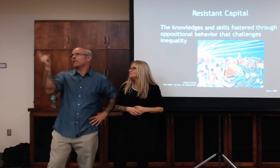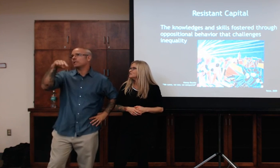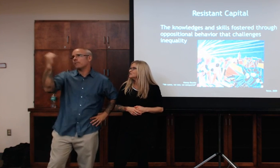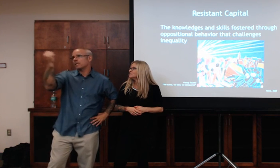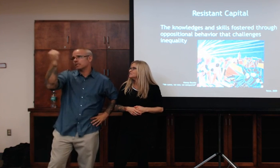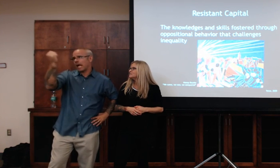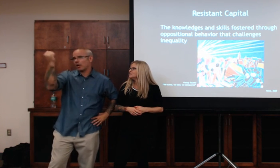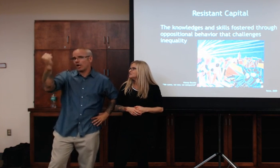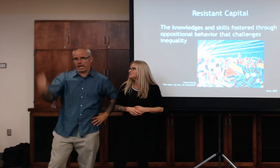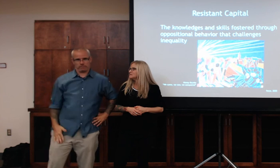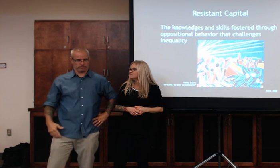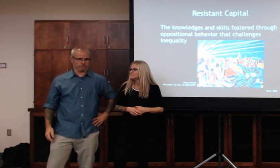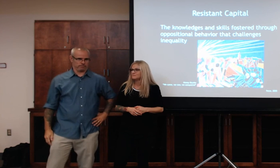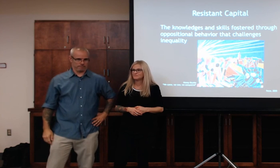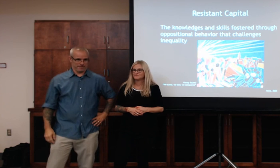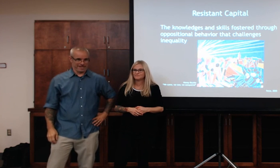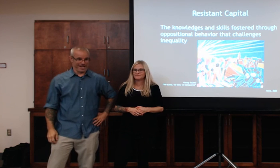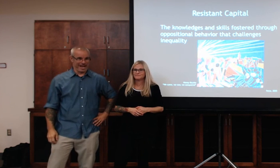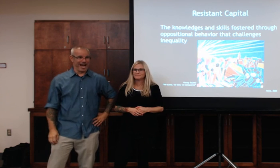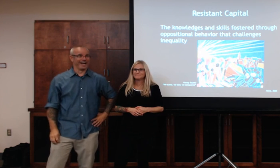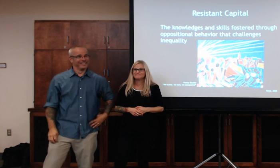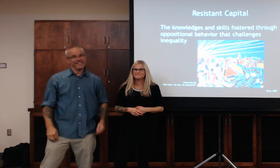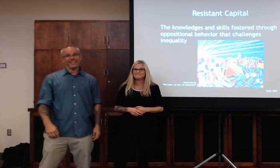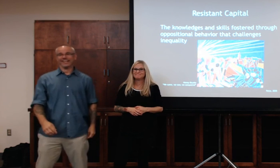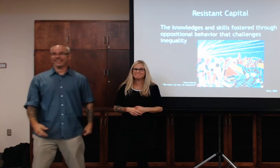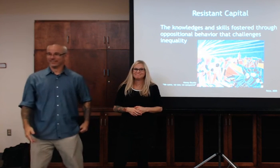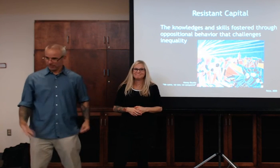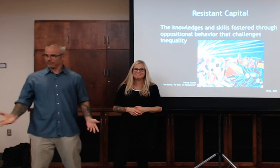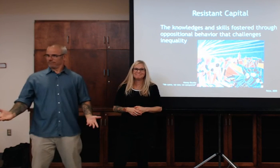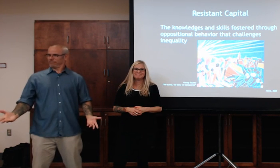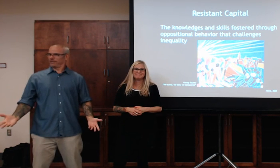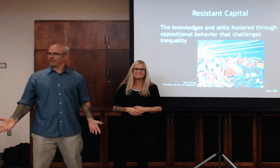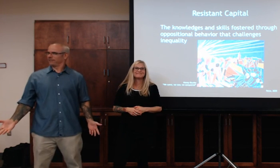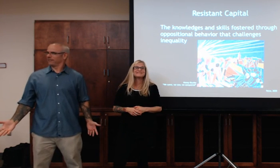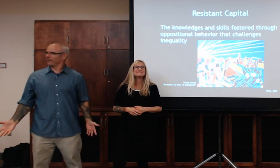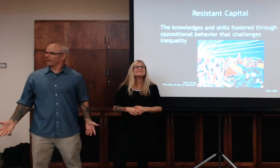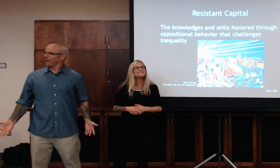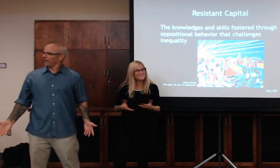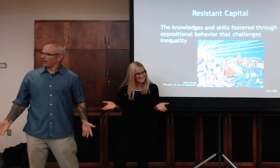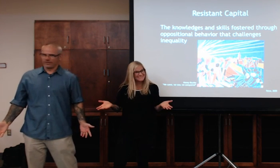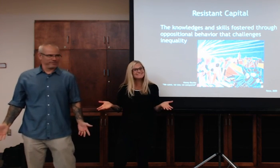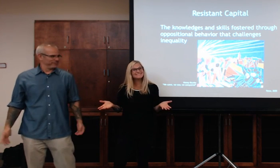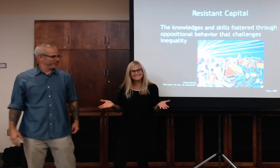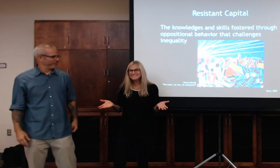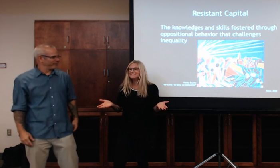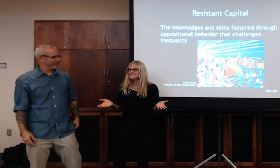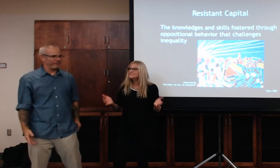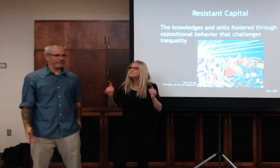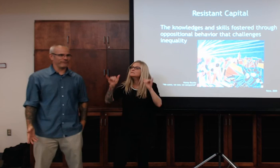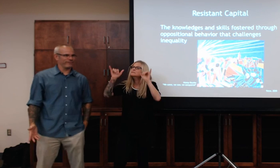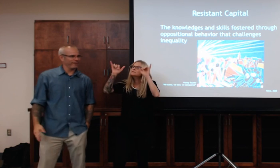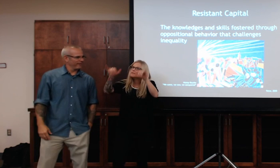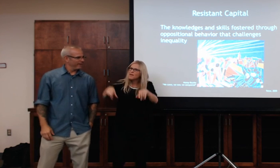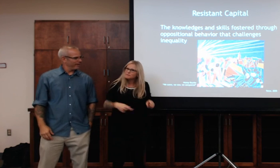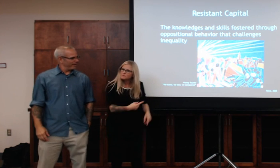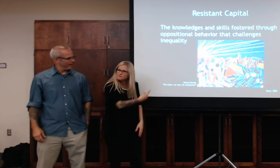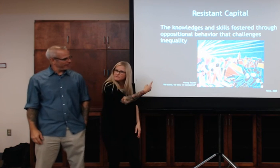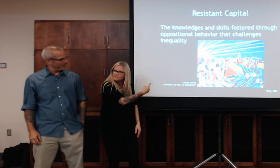Do you mind coming by Saturday and helping me out with that? Seriously. Flabbergasted. That's